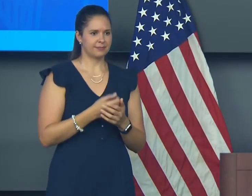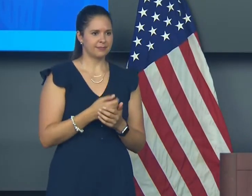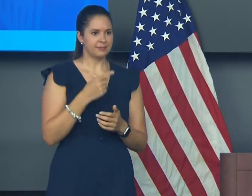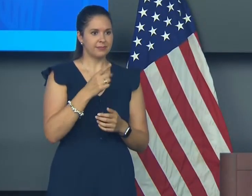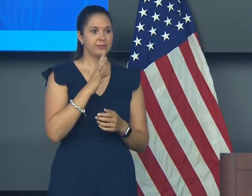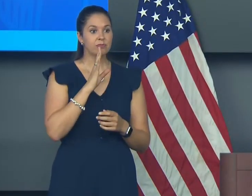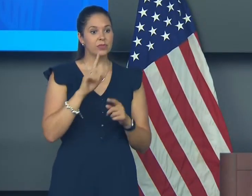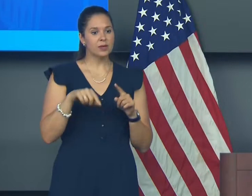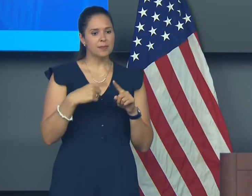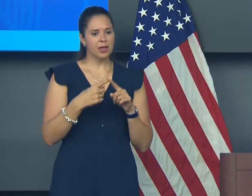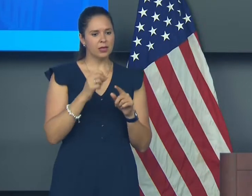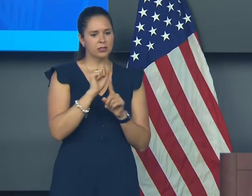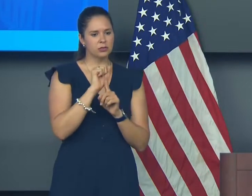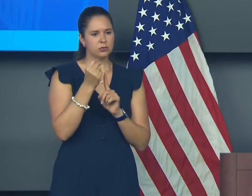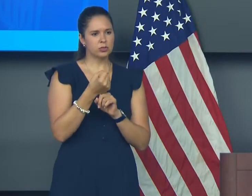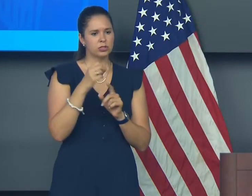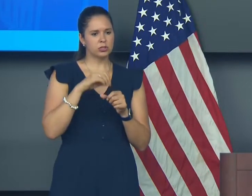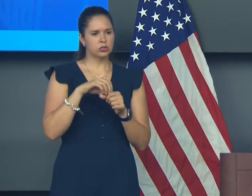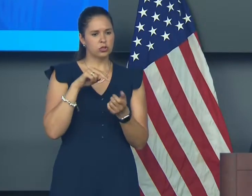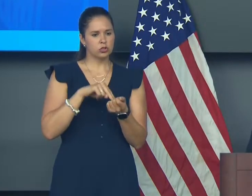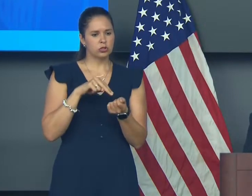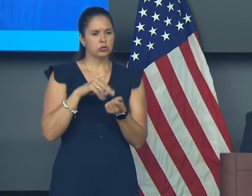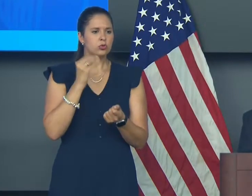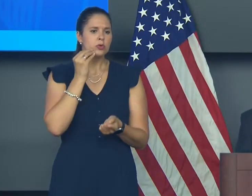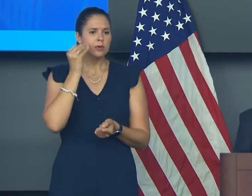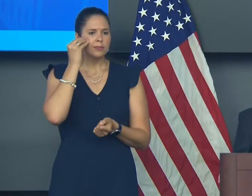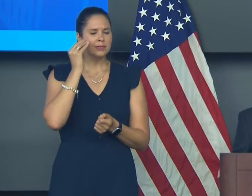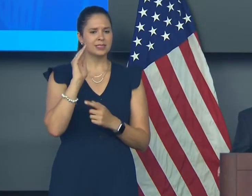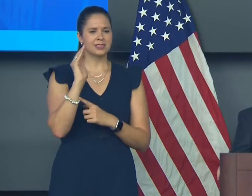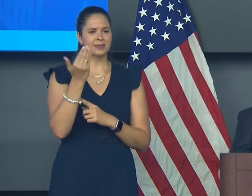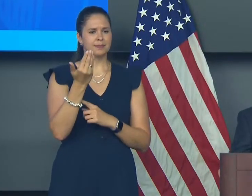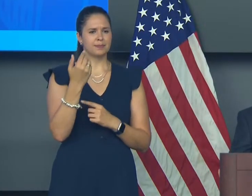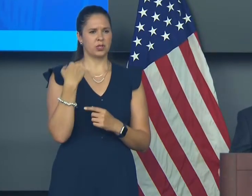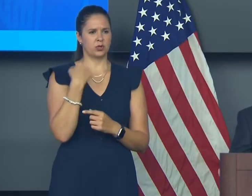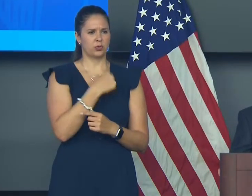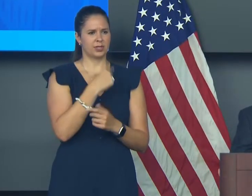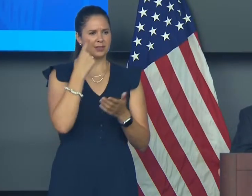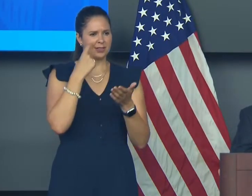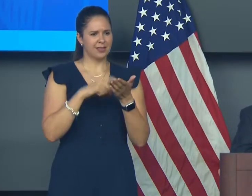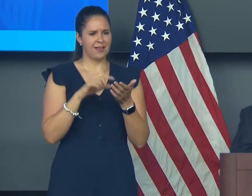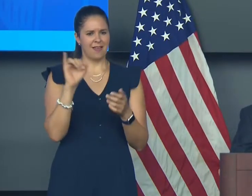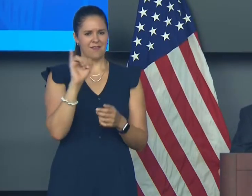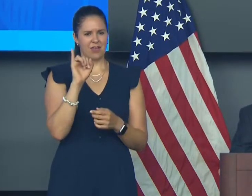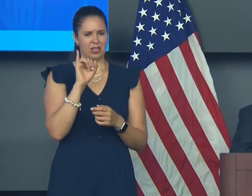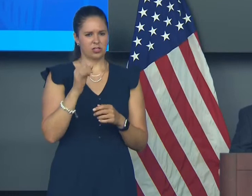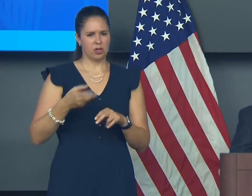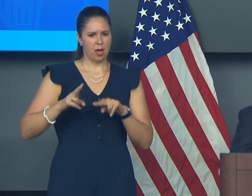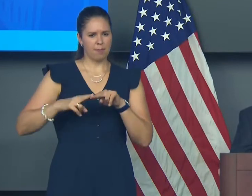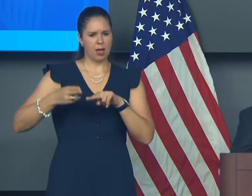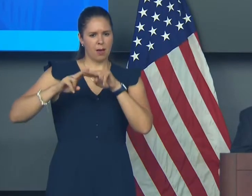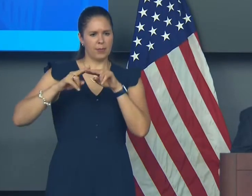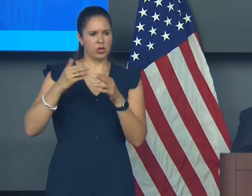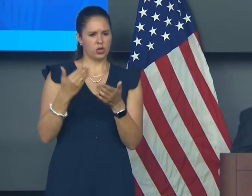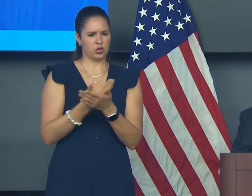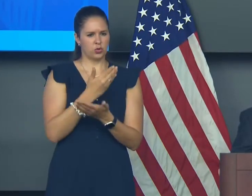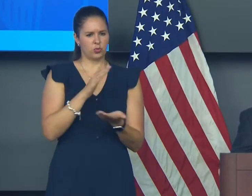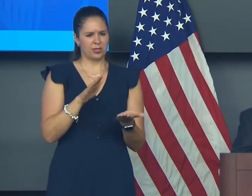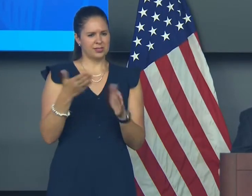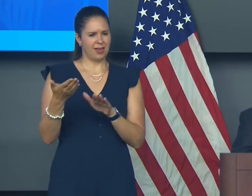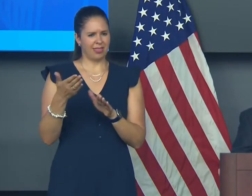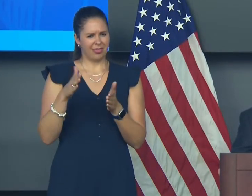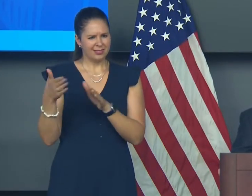Can you talk a little bit about the situation in nursing homes? It seems that we're seeing infections go up, and we're seeing new deaths there